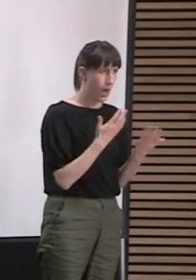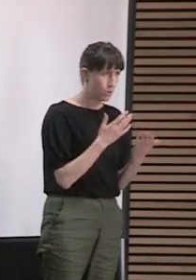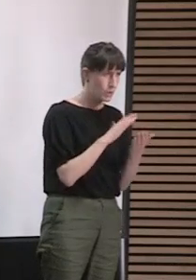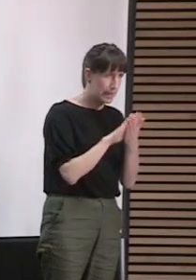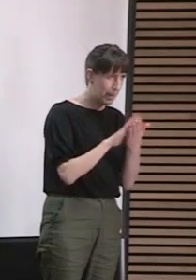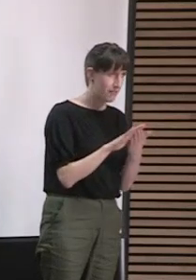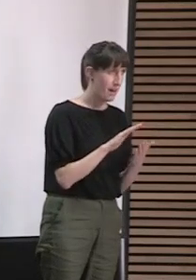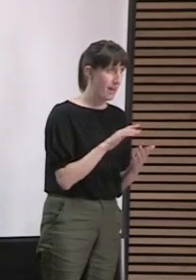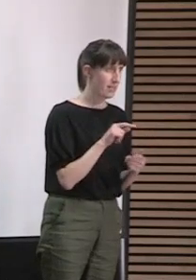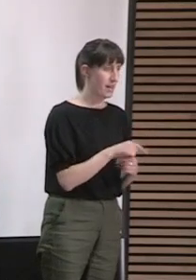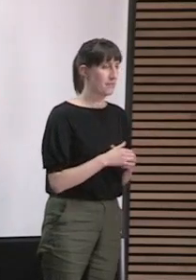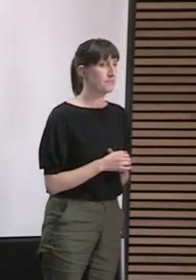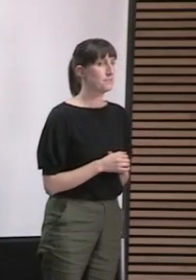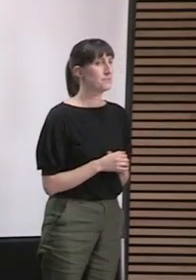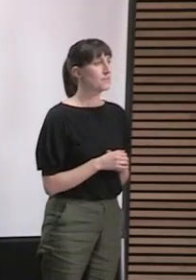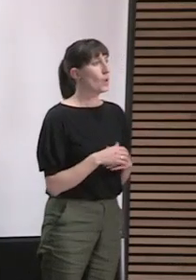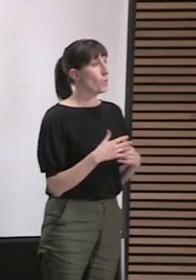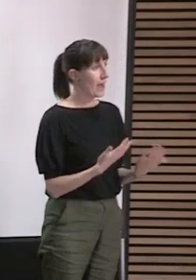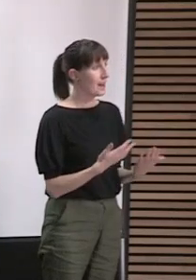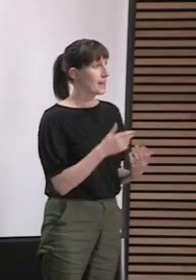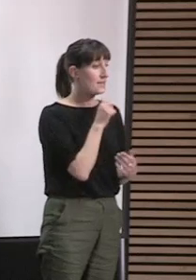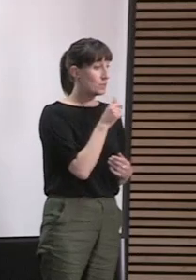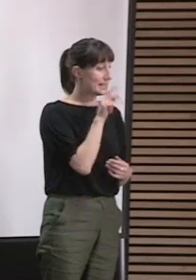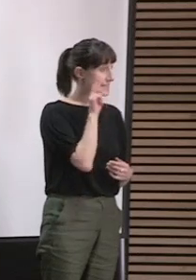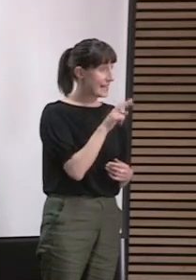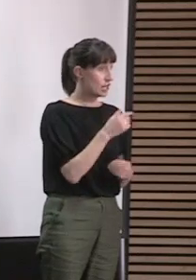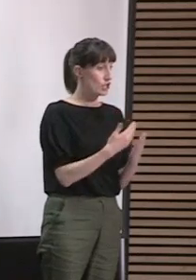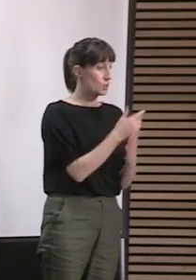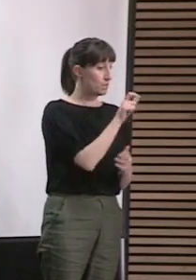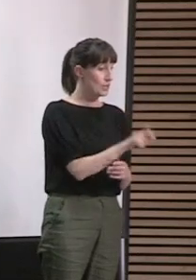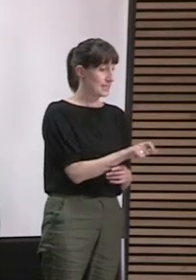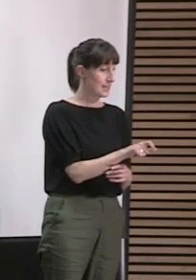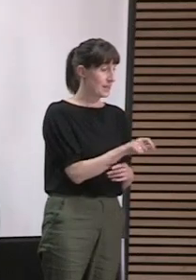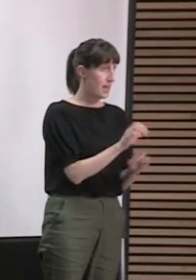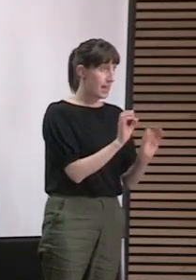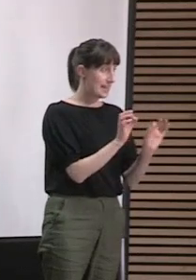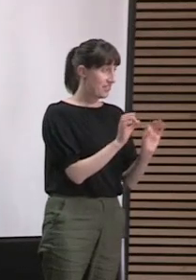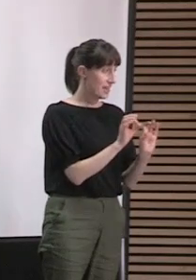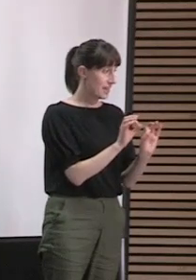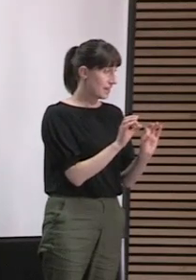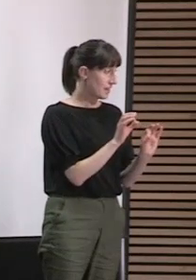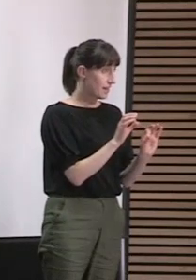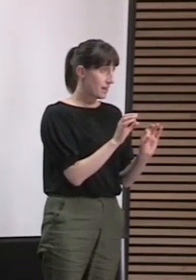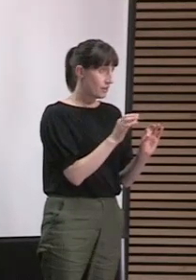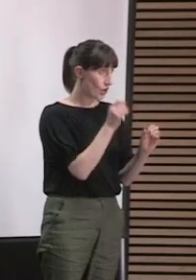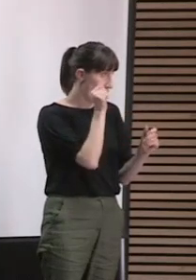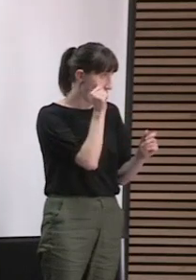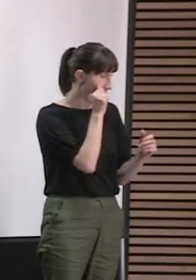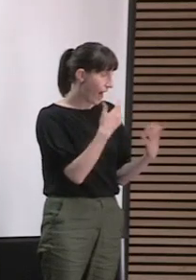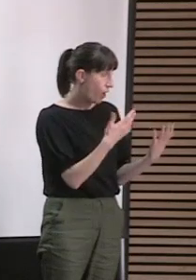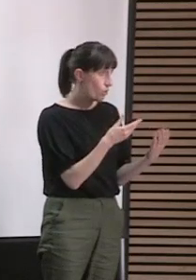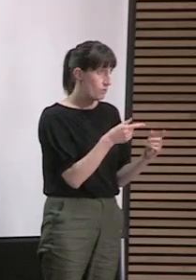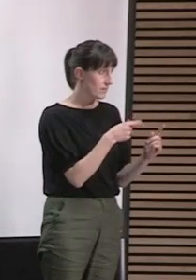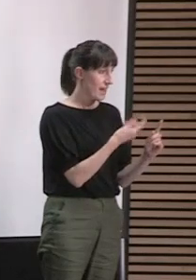a new case where we can't initially link it, then we follow that very closely, and that was one of the